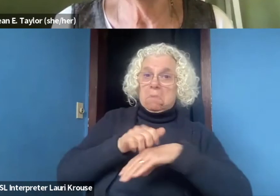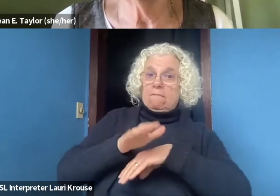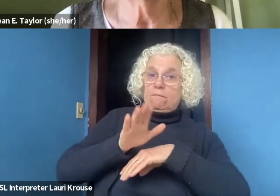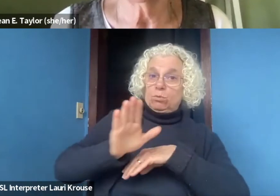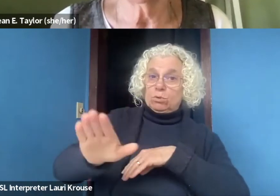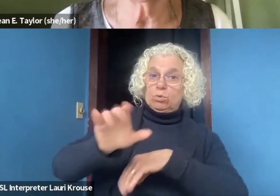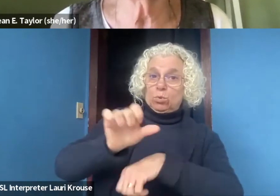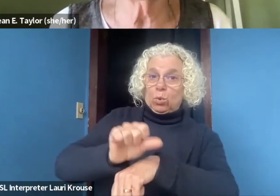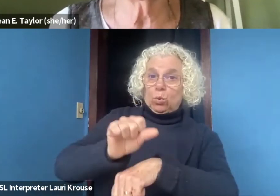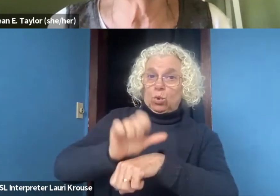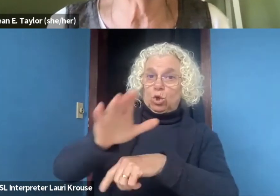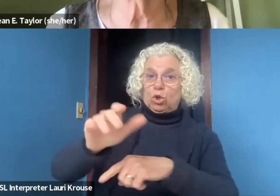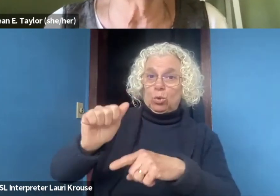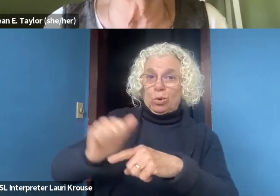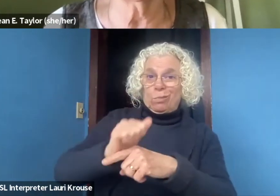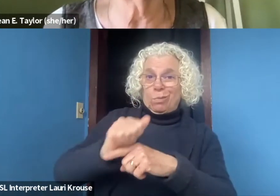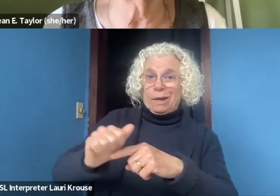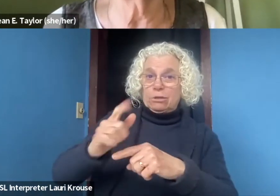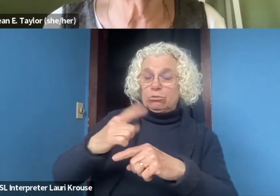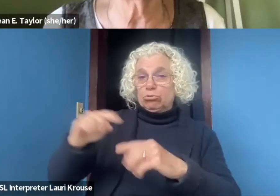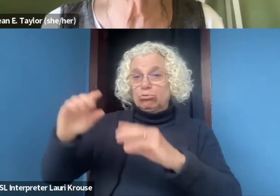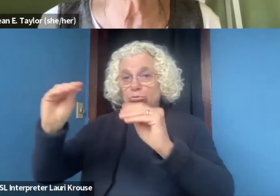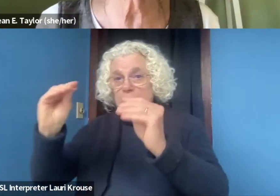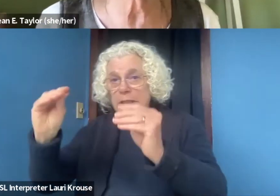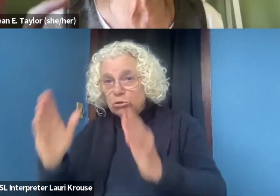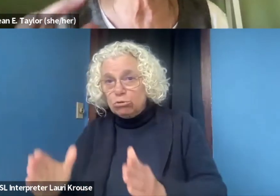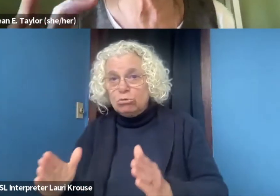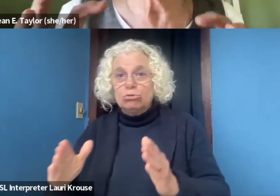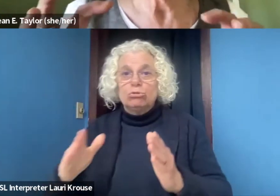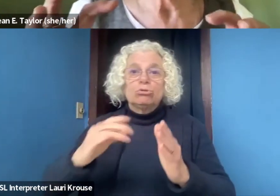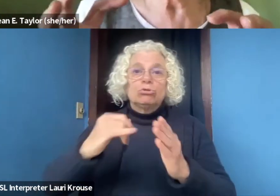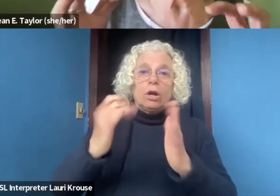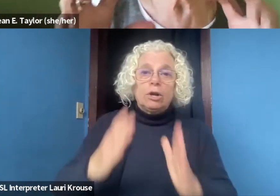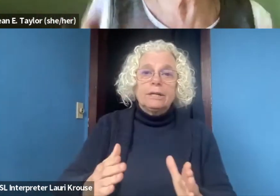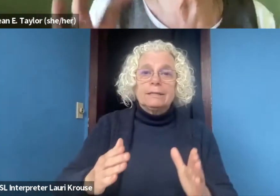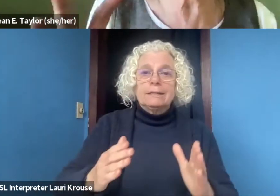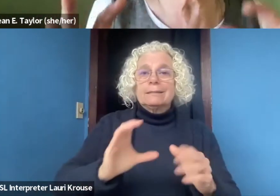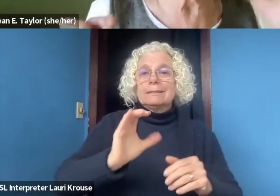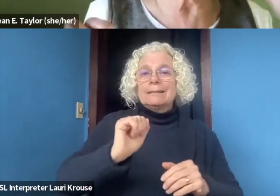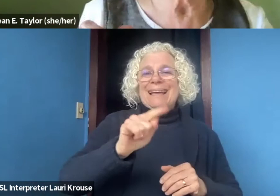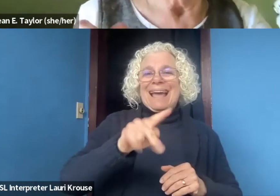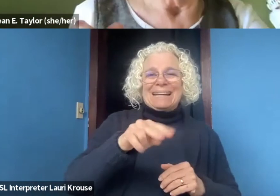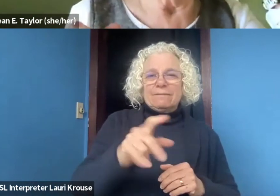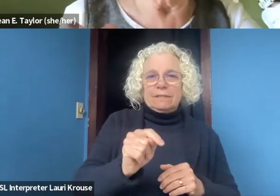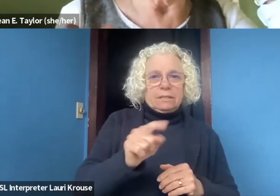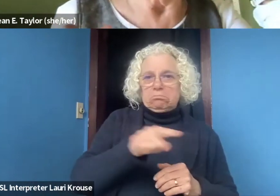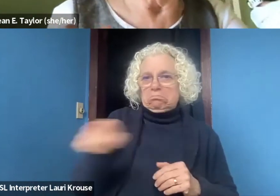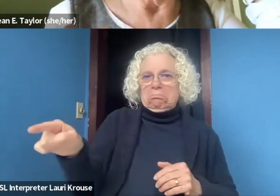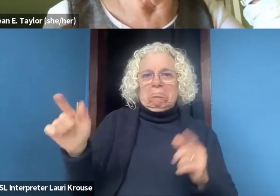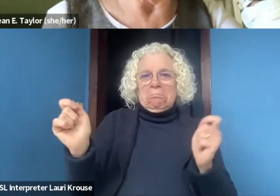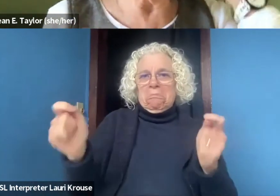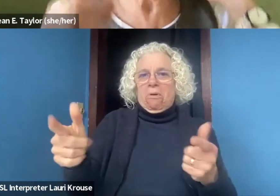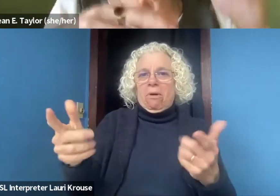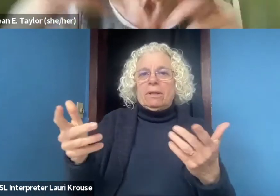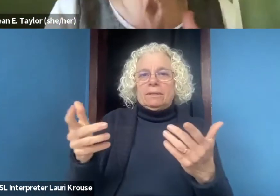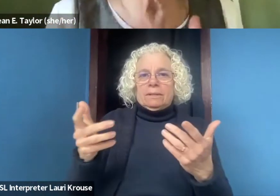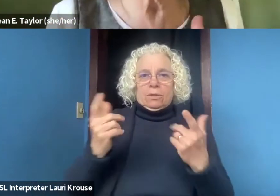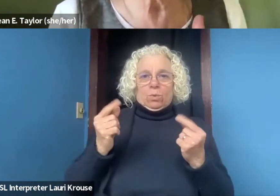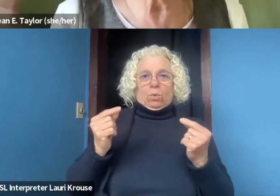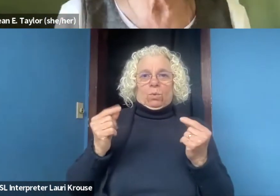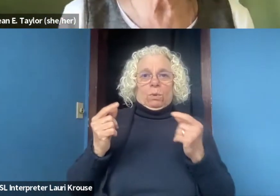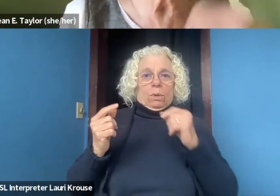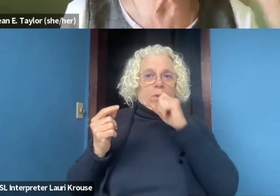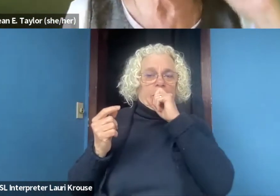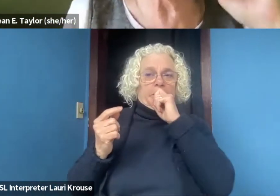as artist, teaching artist, artist activist? So we just want to get a few reflections from you about building on what